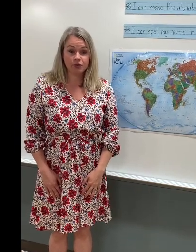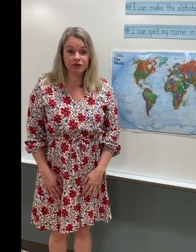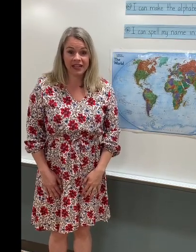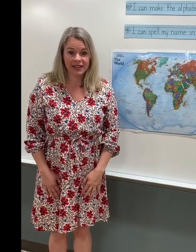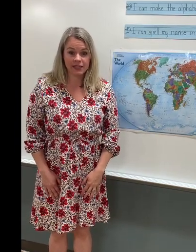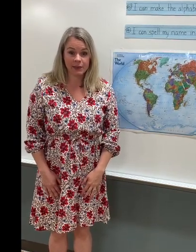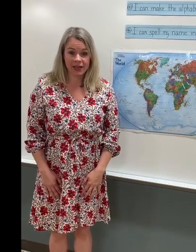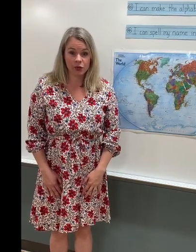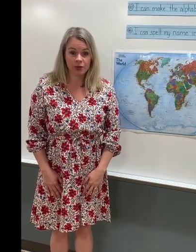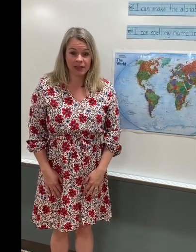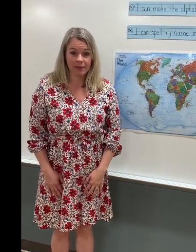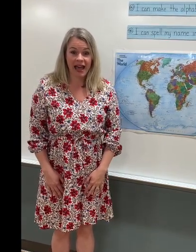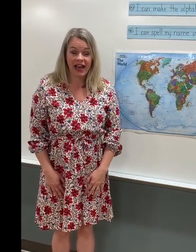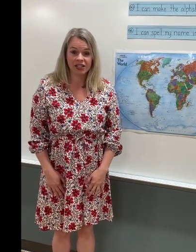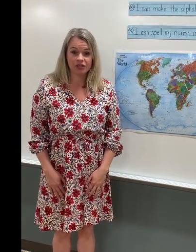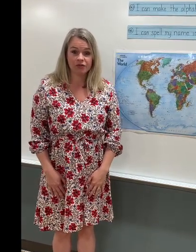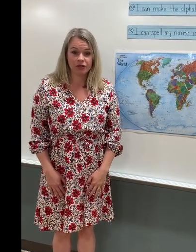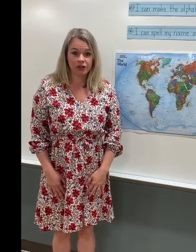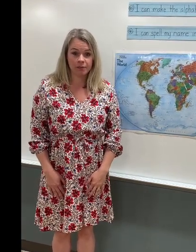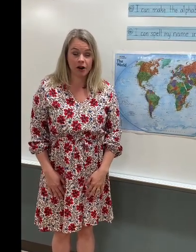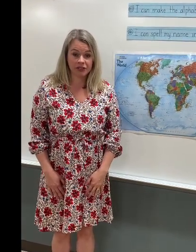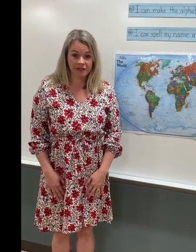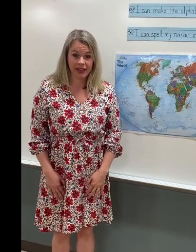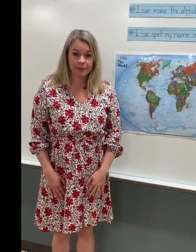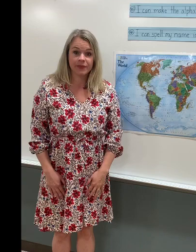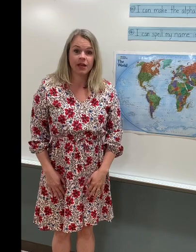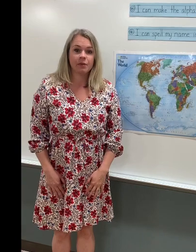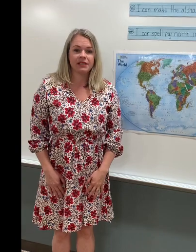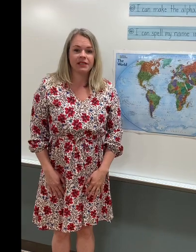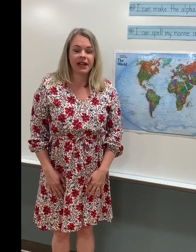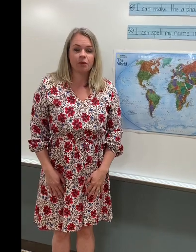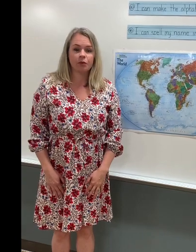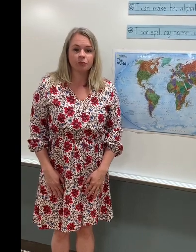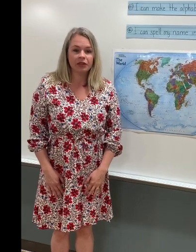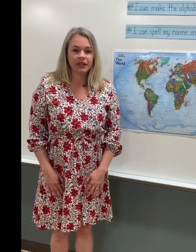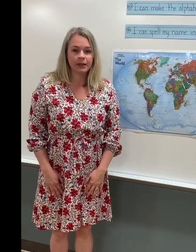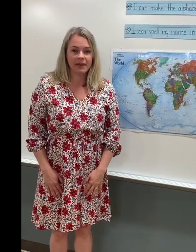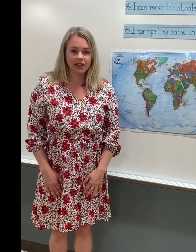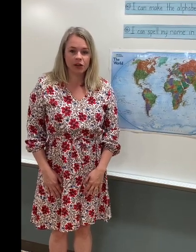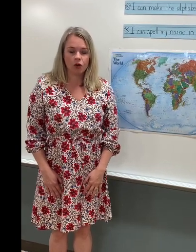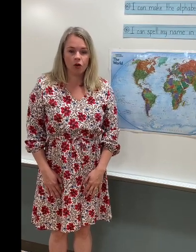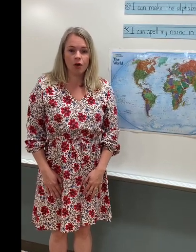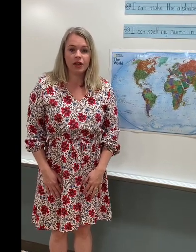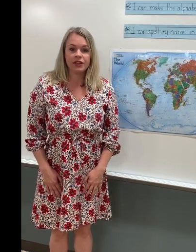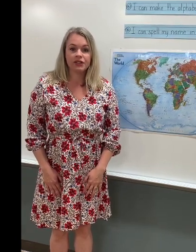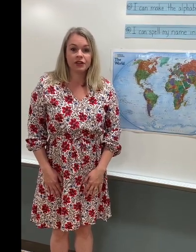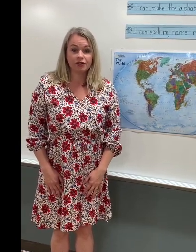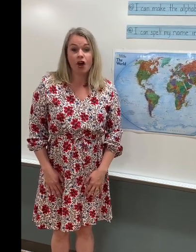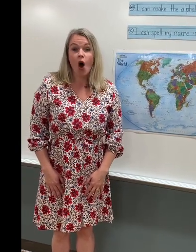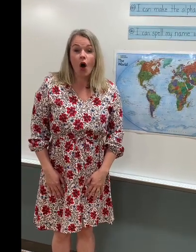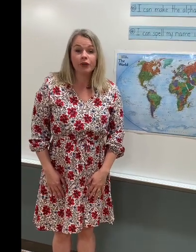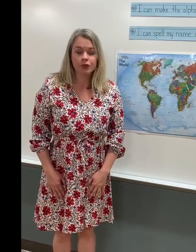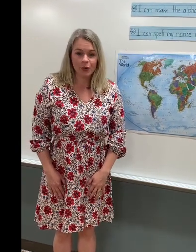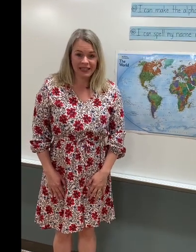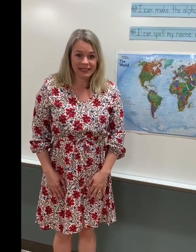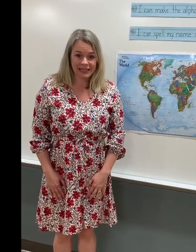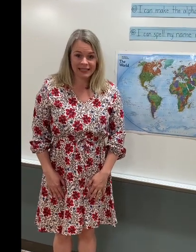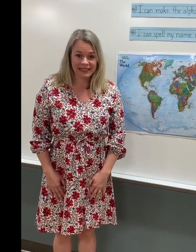have taken Spanish with me in the past, you've learned parts of it. But today we're really gonna make it a goal to learn all 26